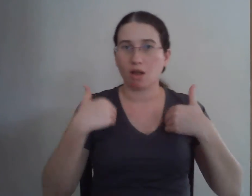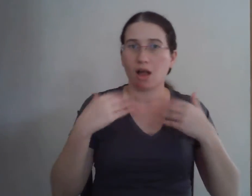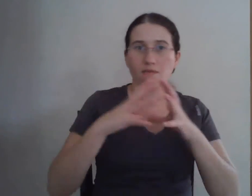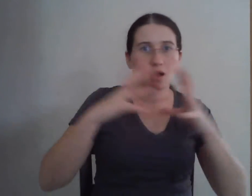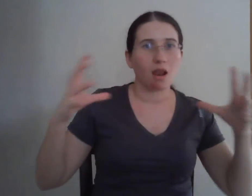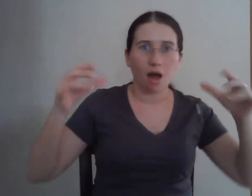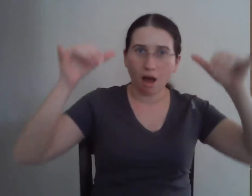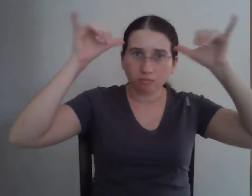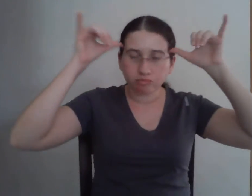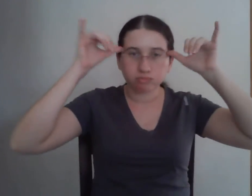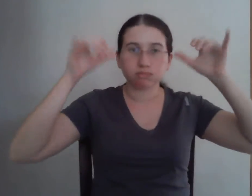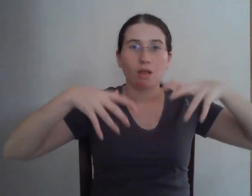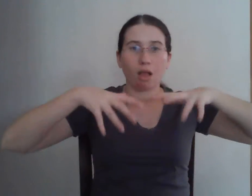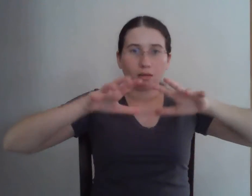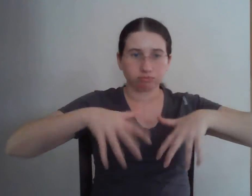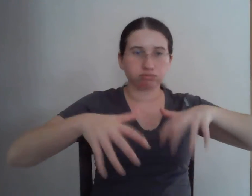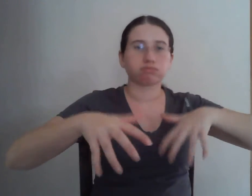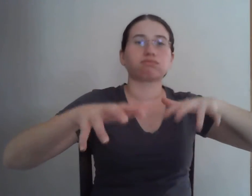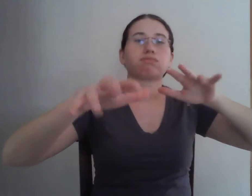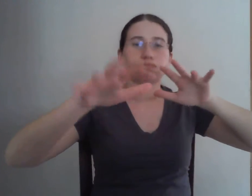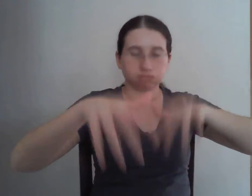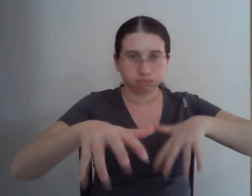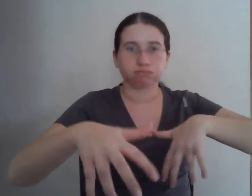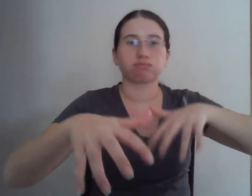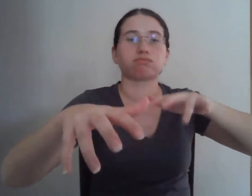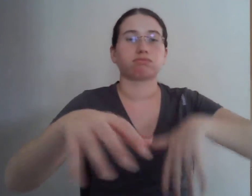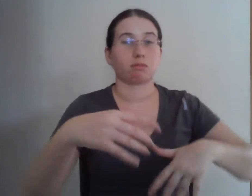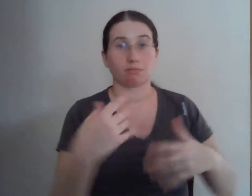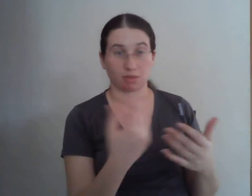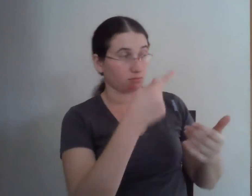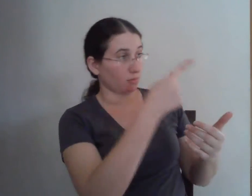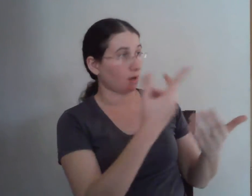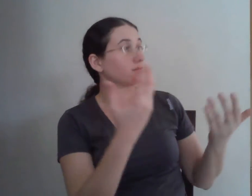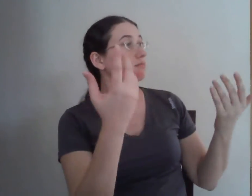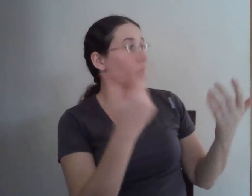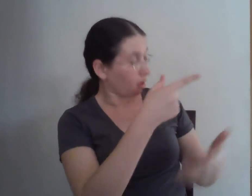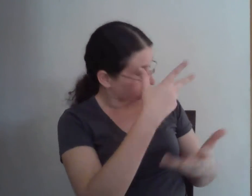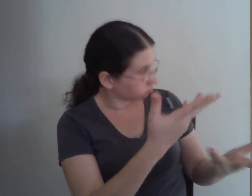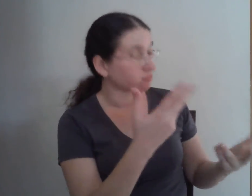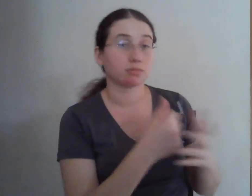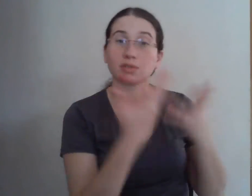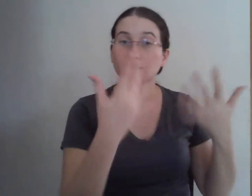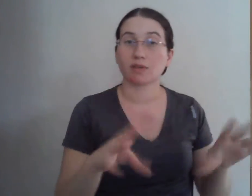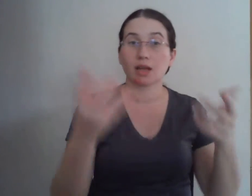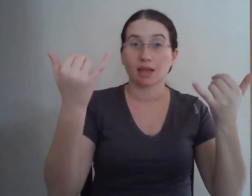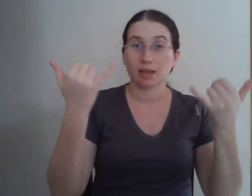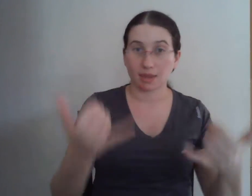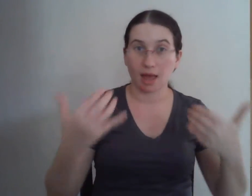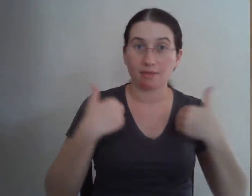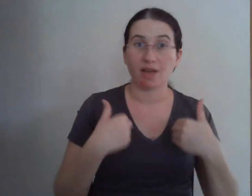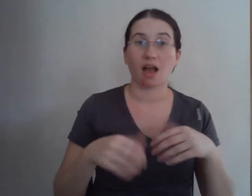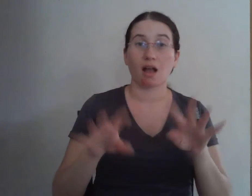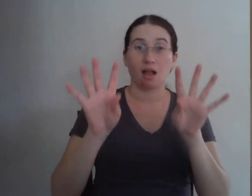mimic nature, and we've done so, and look at that. All of that grass is now covering the soil